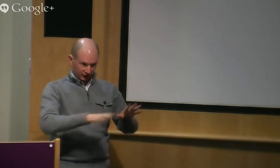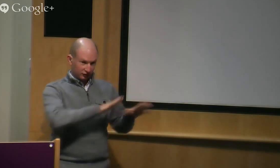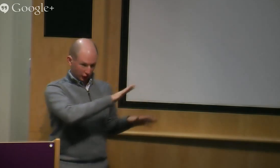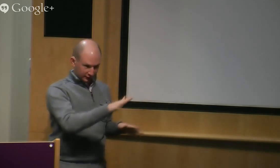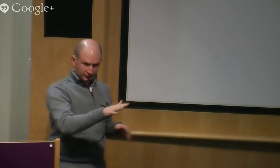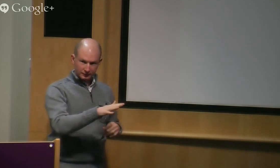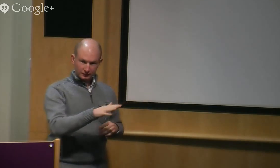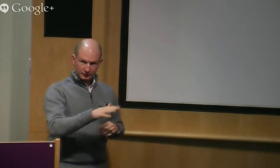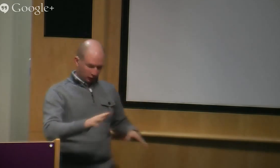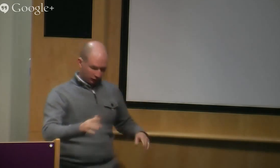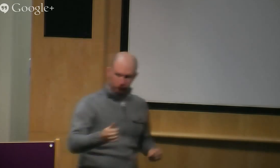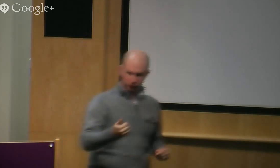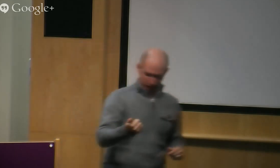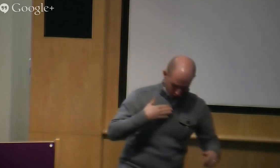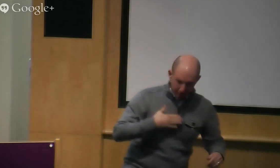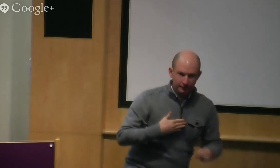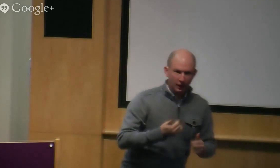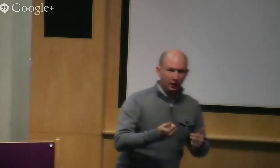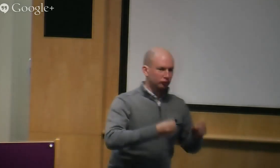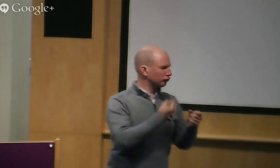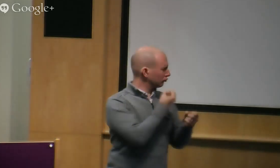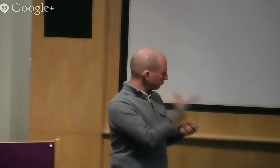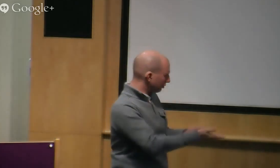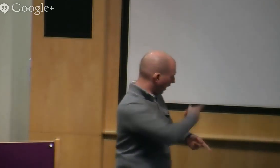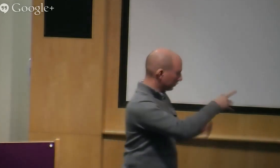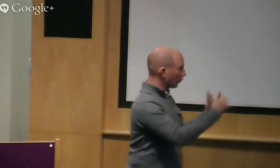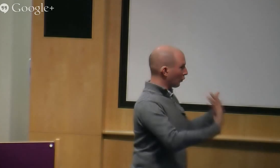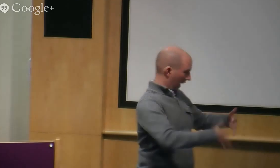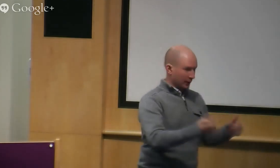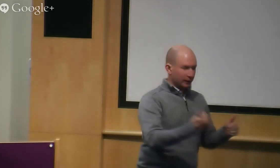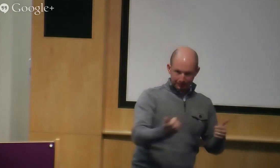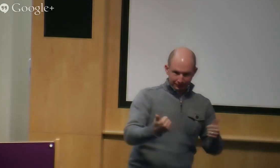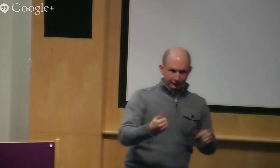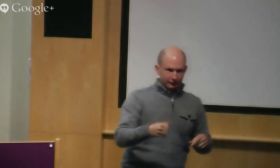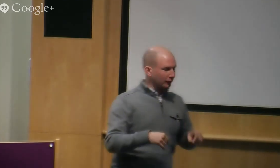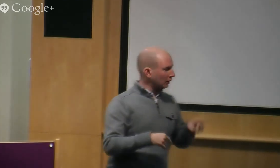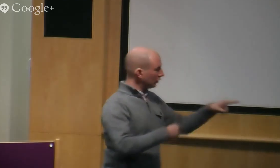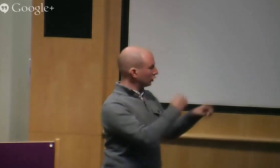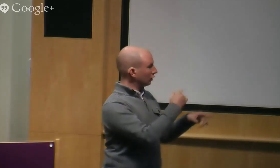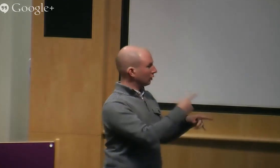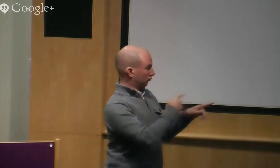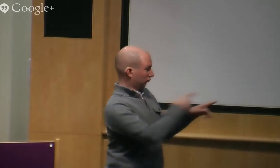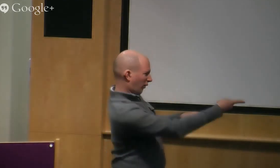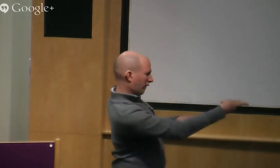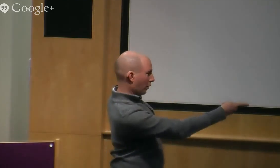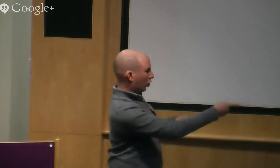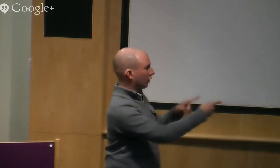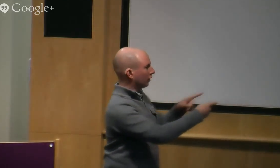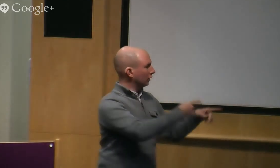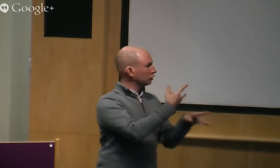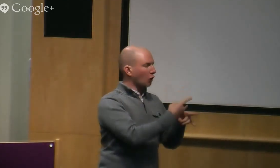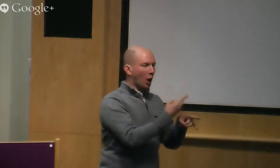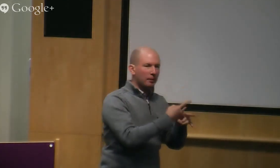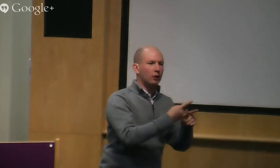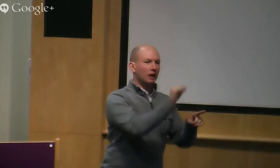amazing. I really enjoyed all of them. I thought the presentations were amazing. For those of you